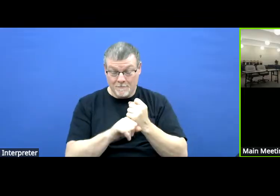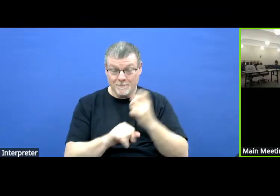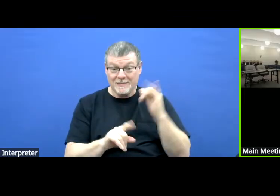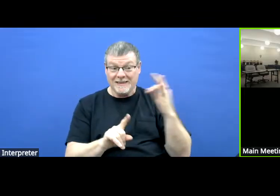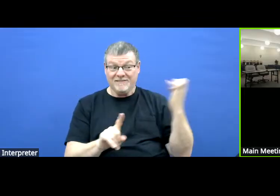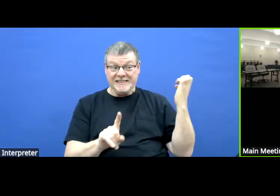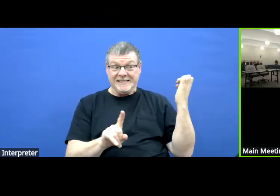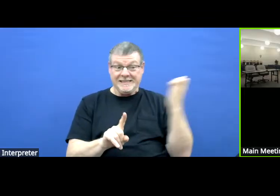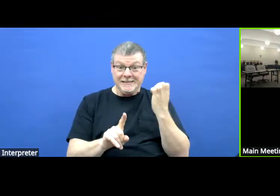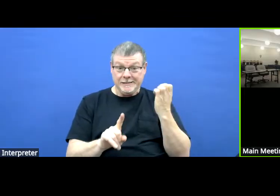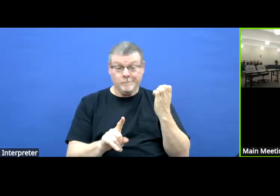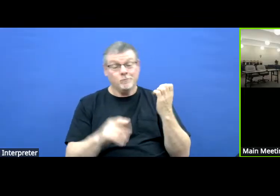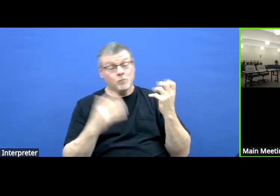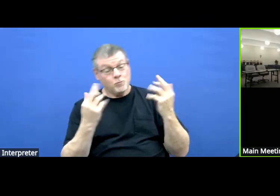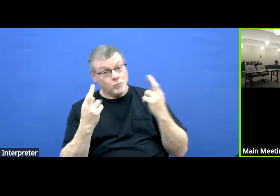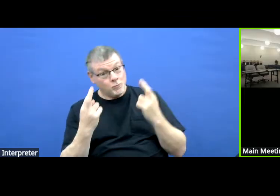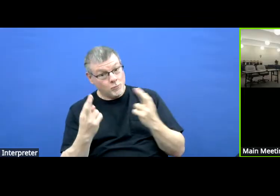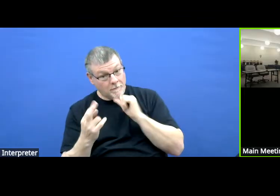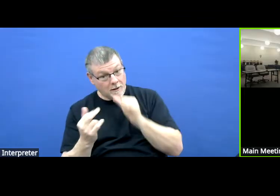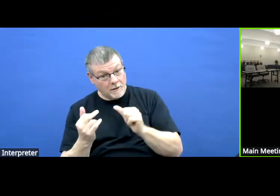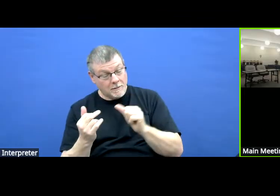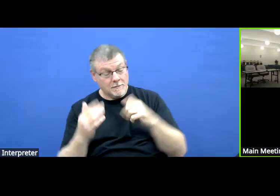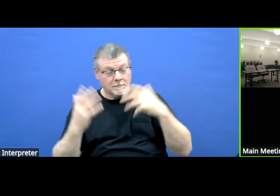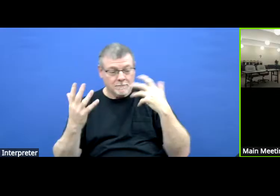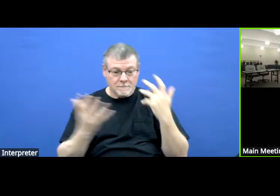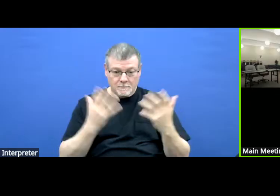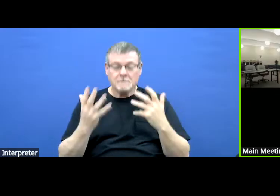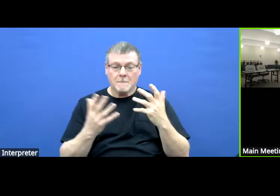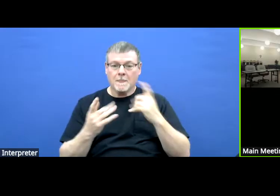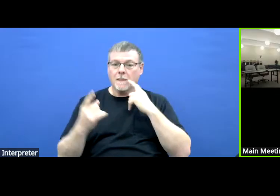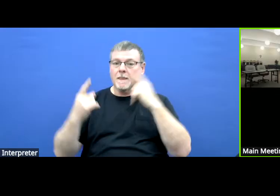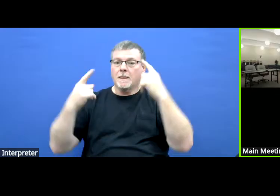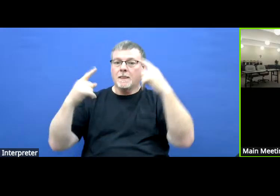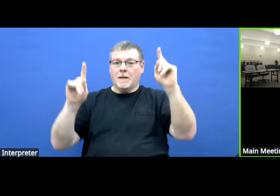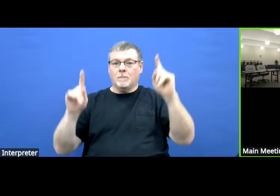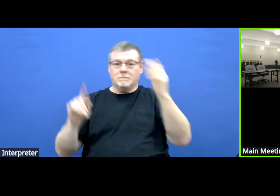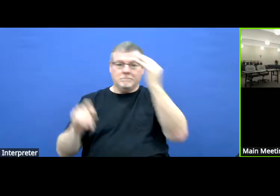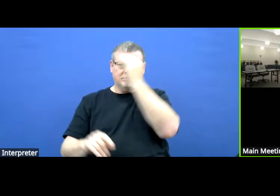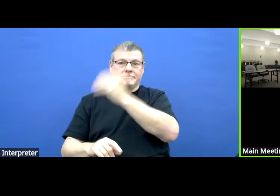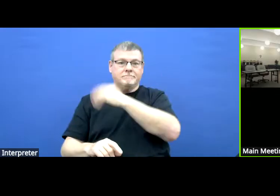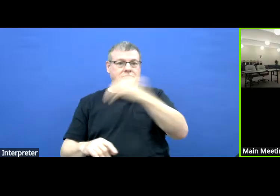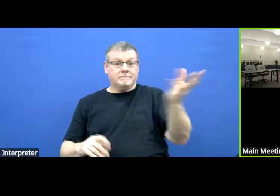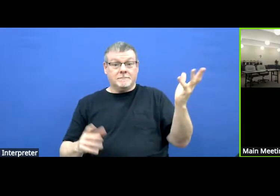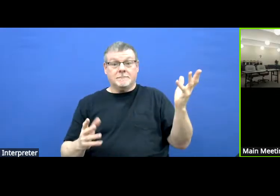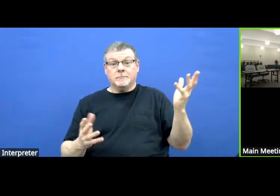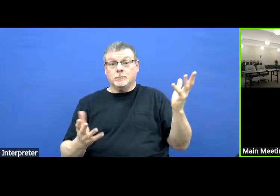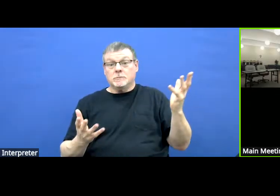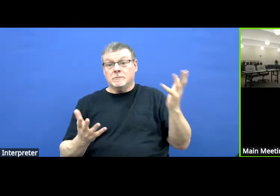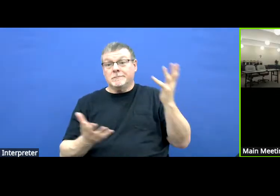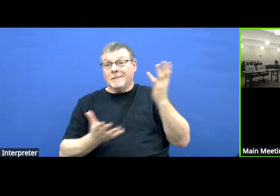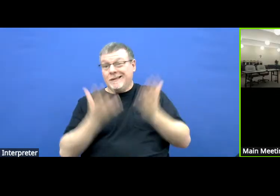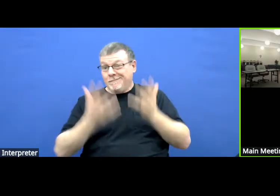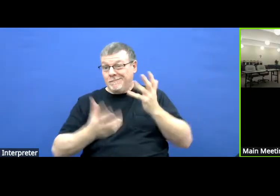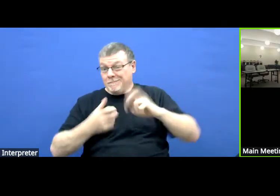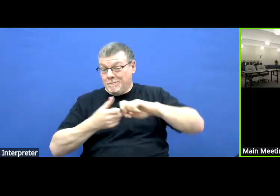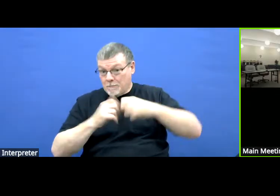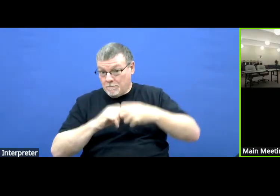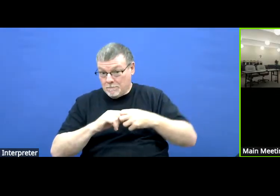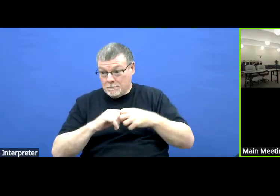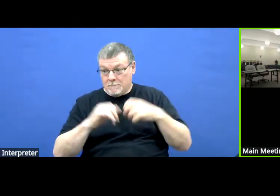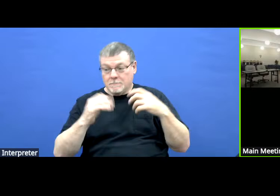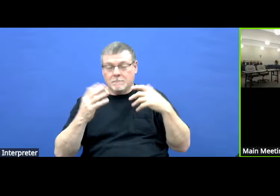be out of the east again, hopefully not, we'll make an announcement and let people know that there might be an issue. So if you've got small